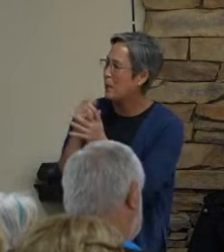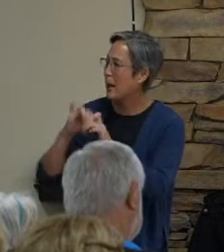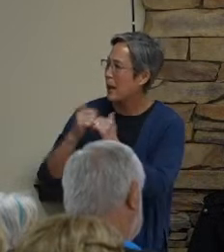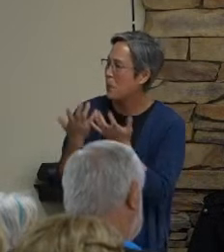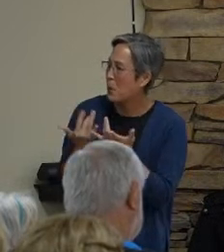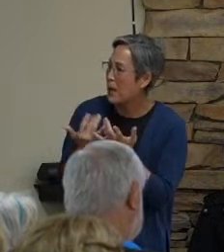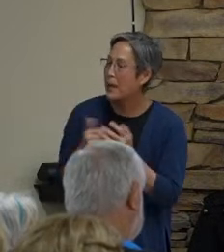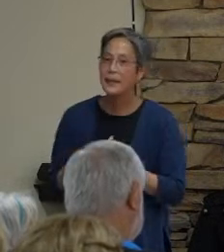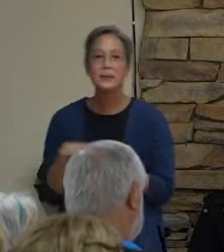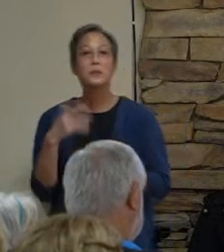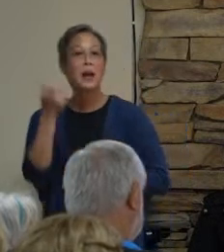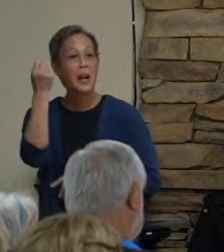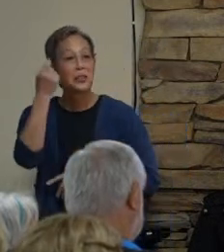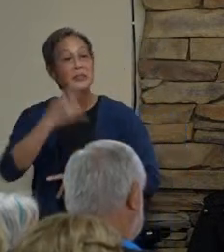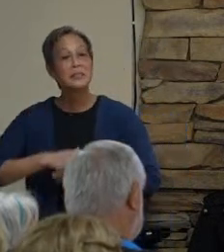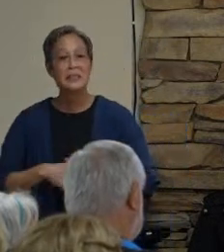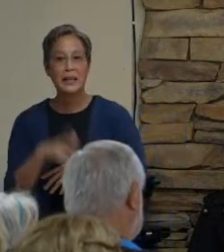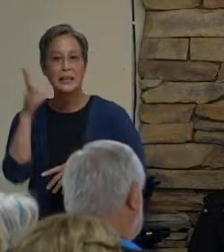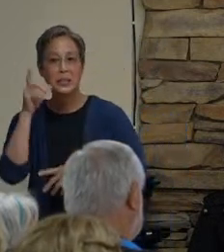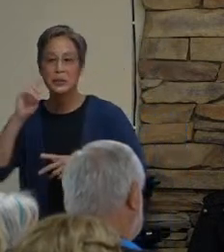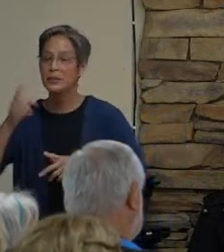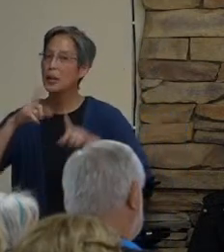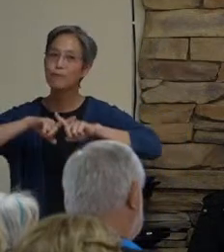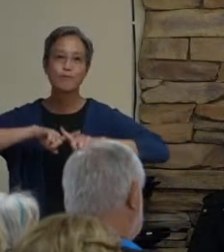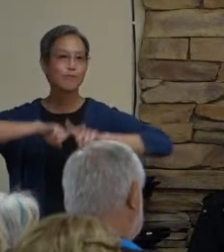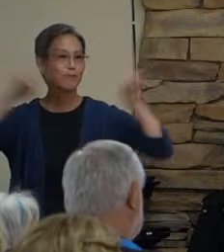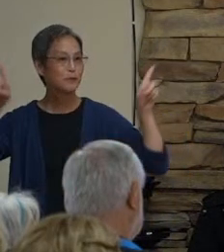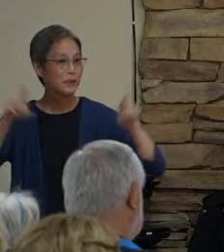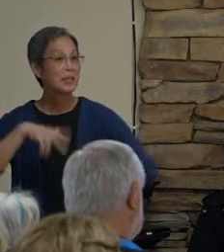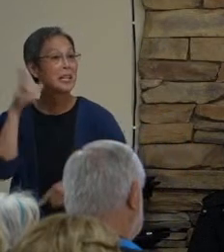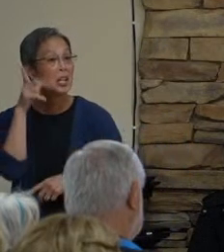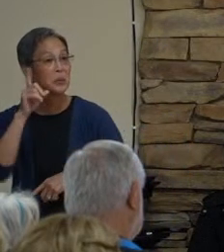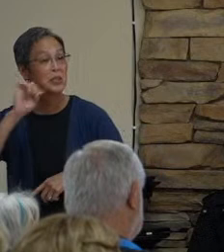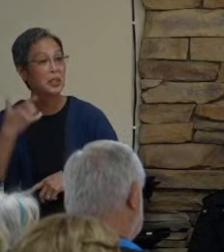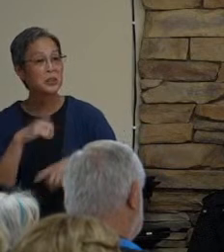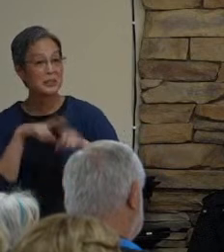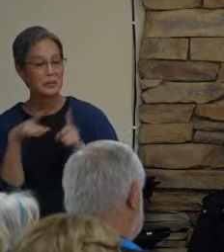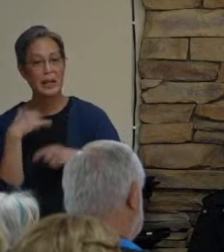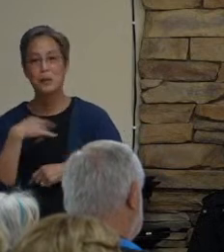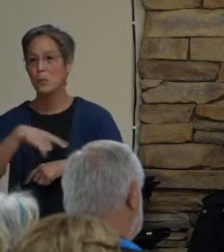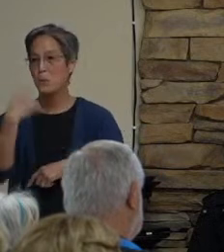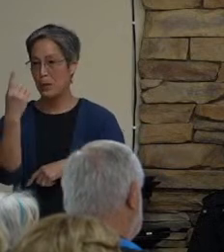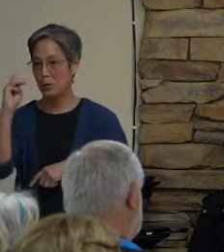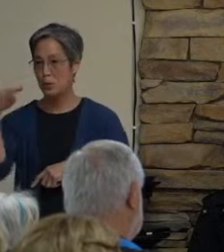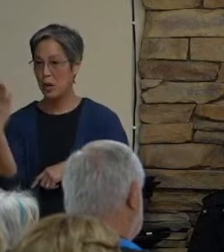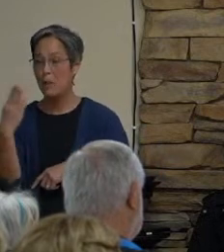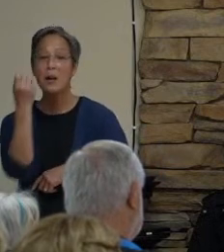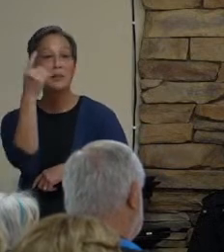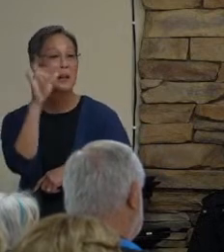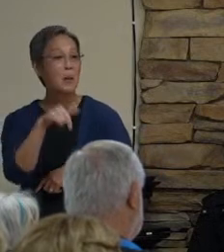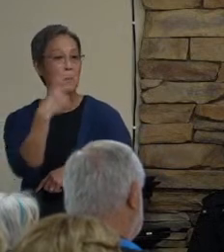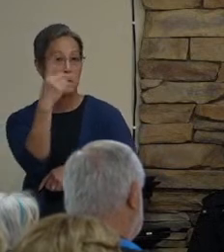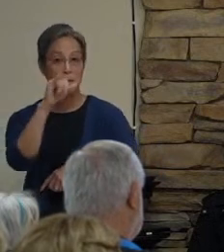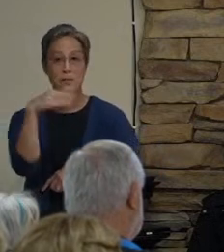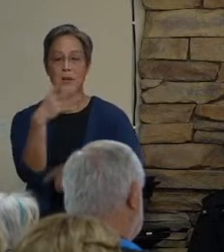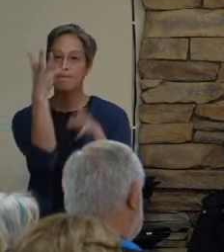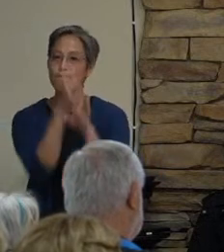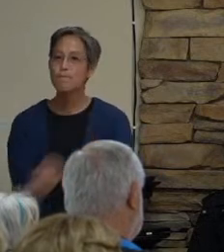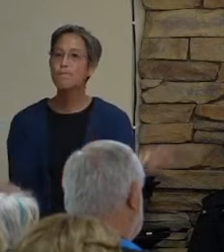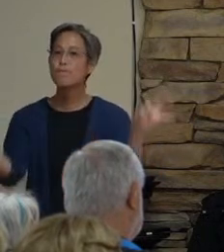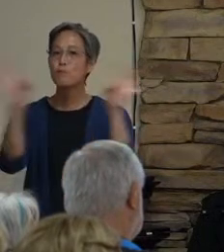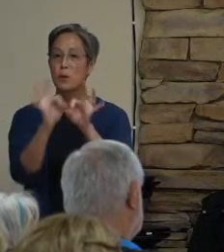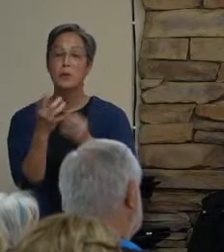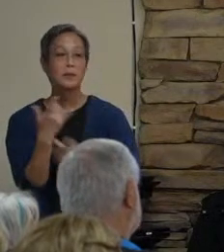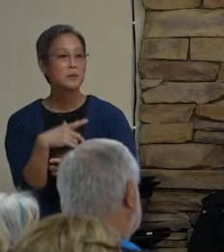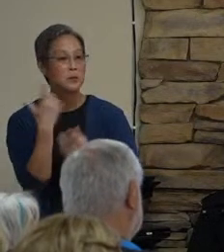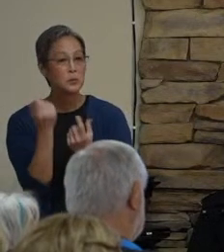dogs are a whole different story. A hearing dog is tasked with only one job, but that job is crucial for their graduate. They